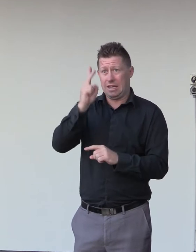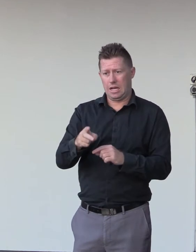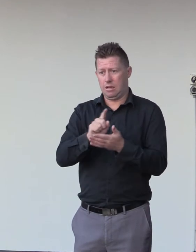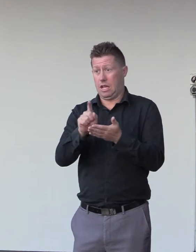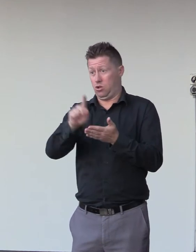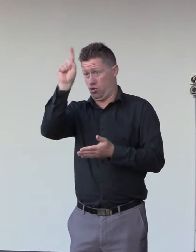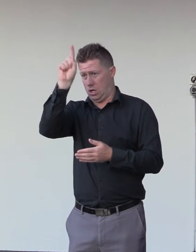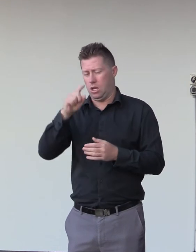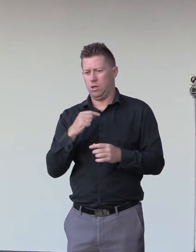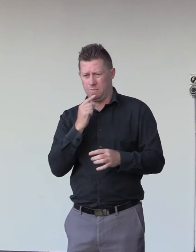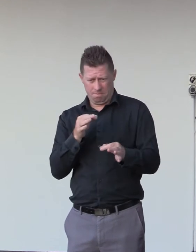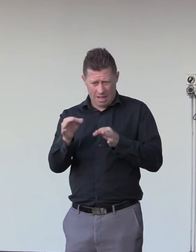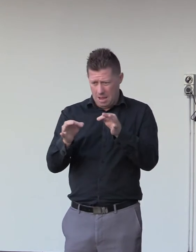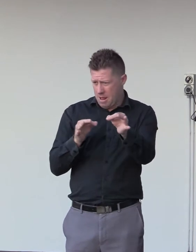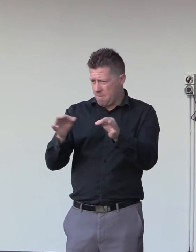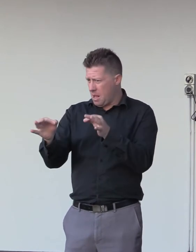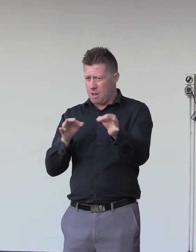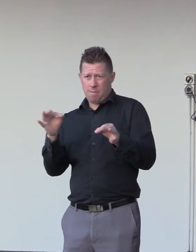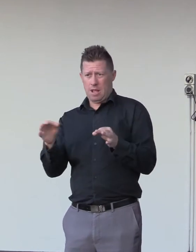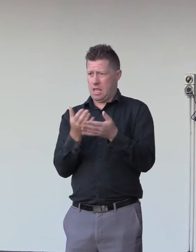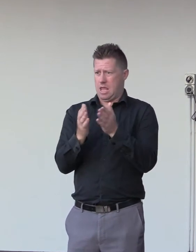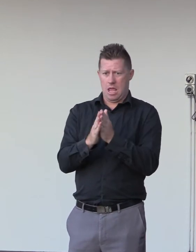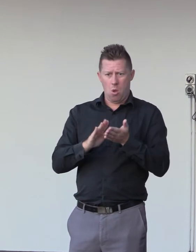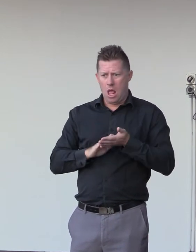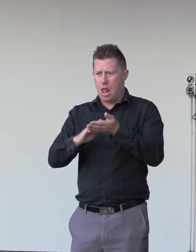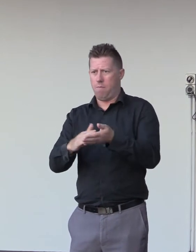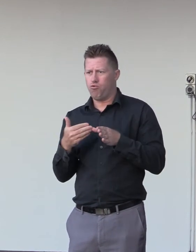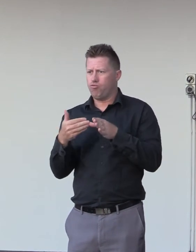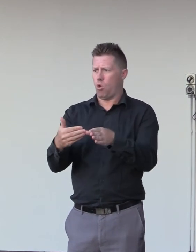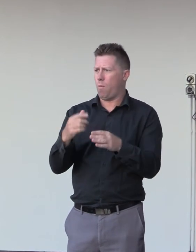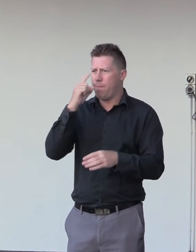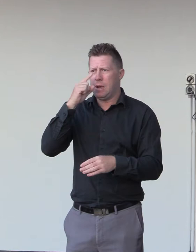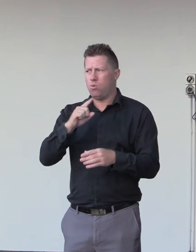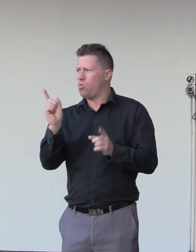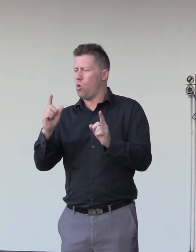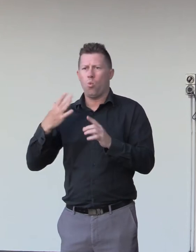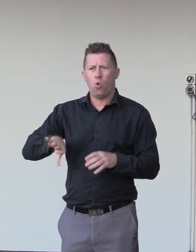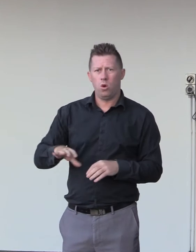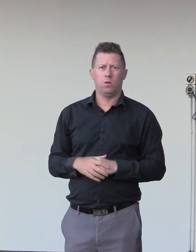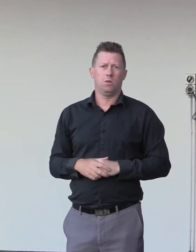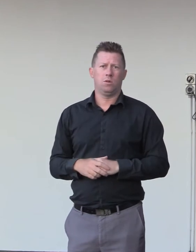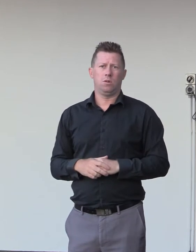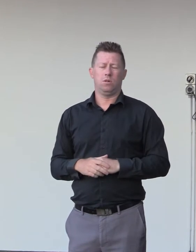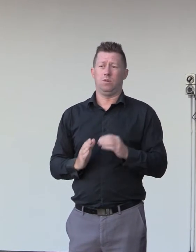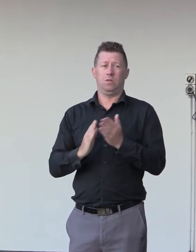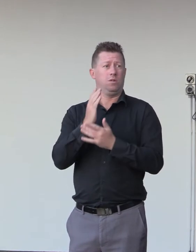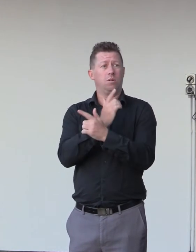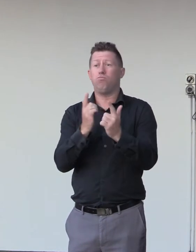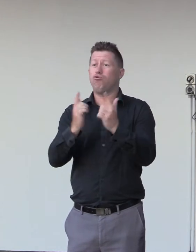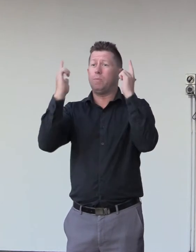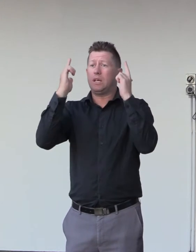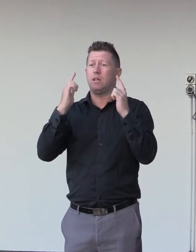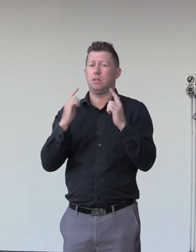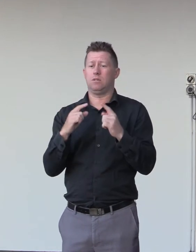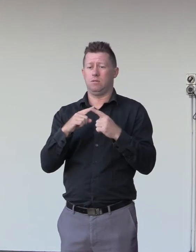and continue to plan in response to this major emergency. As per the Premier's points and also Chris Beattie's